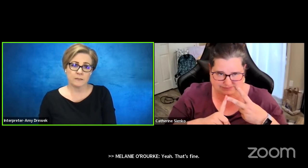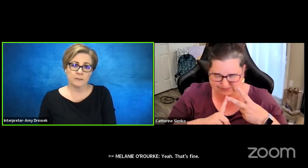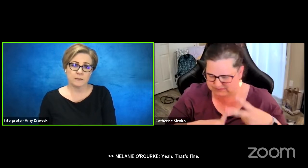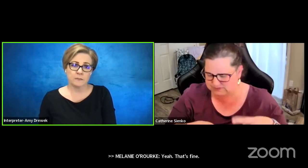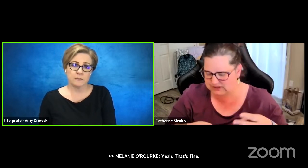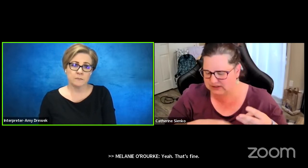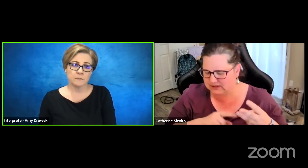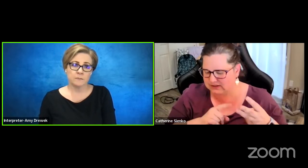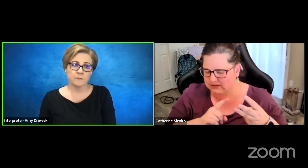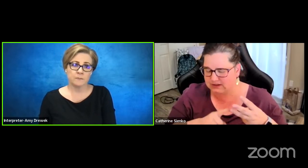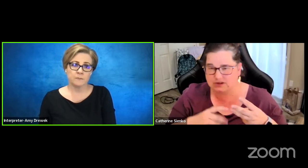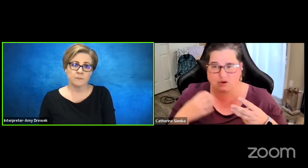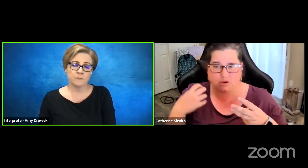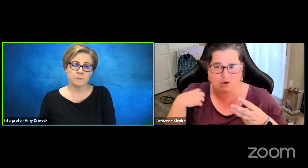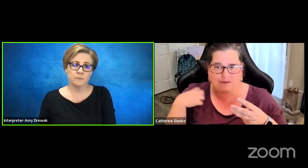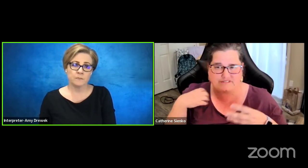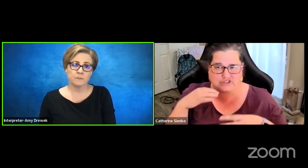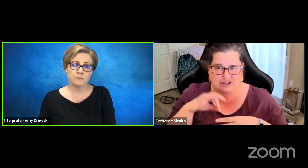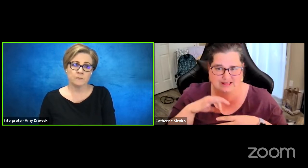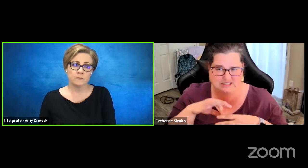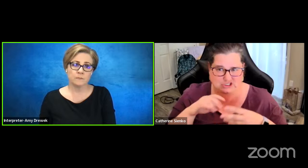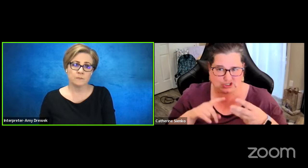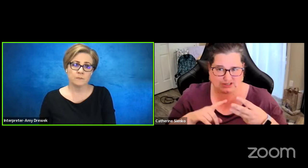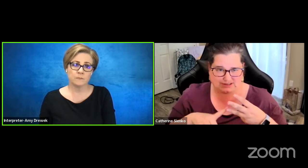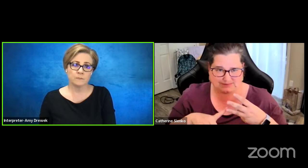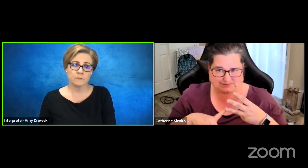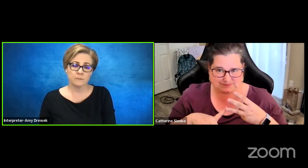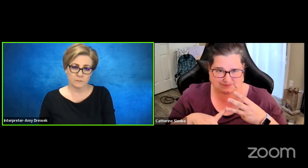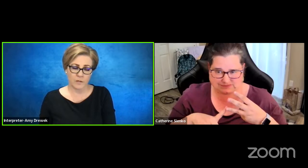the search process,